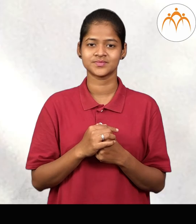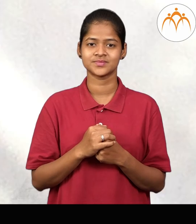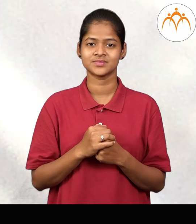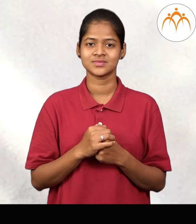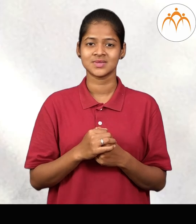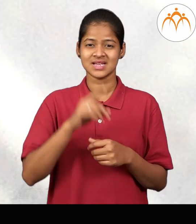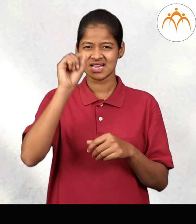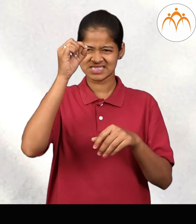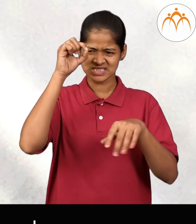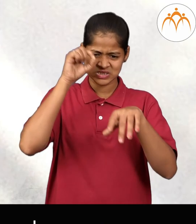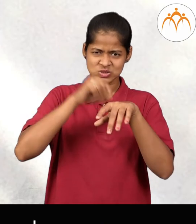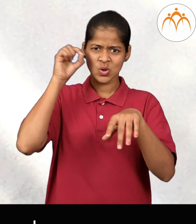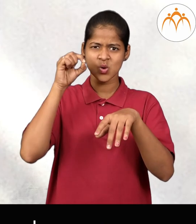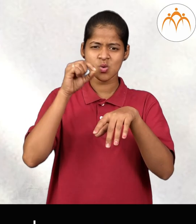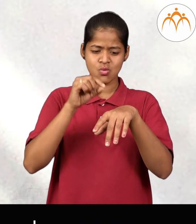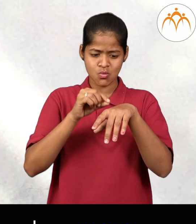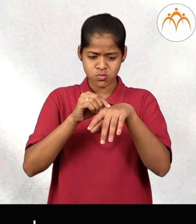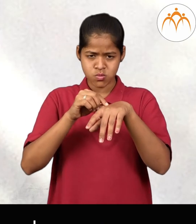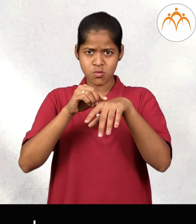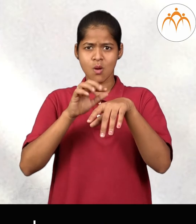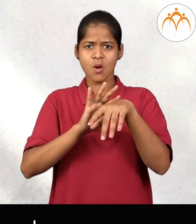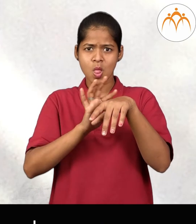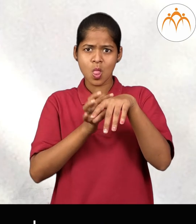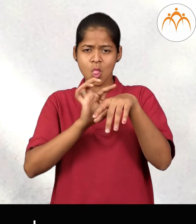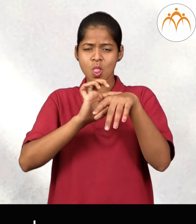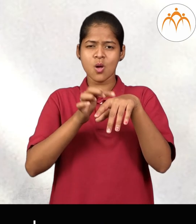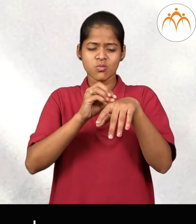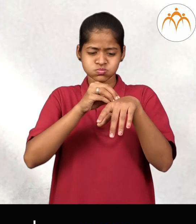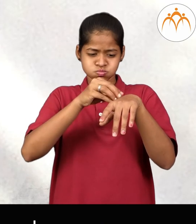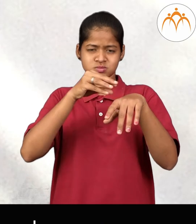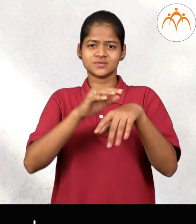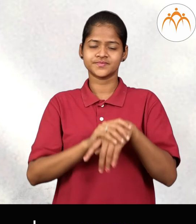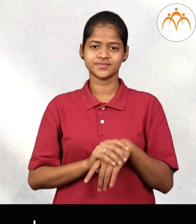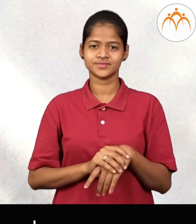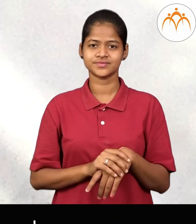Wasp. You get a boil if bitten by a wasp.